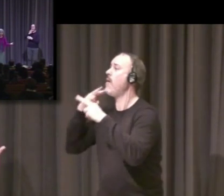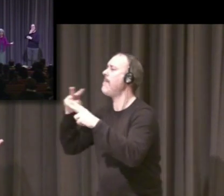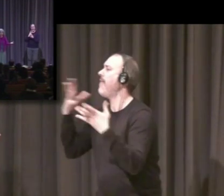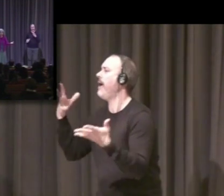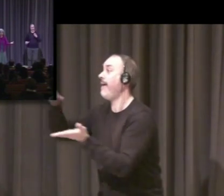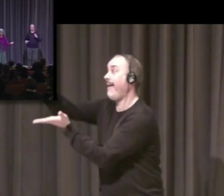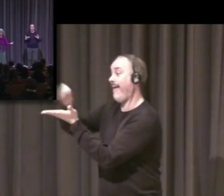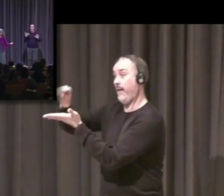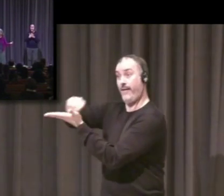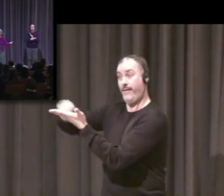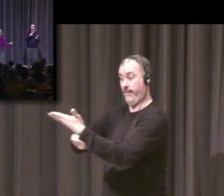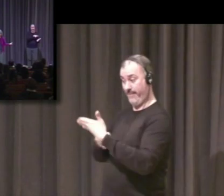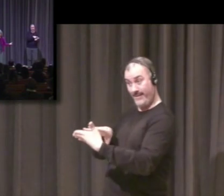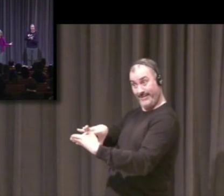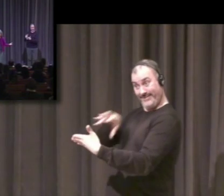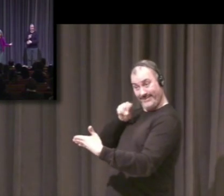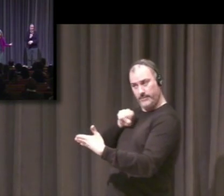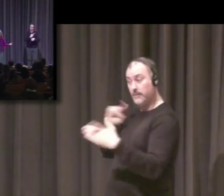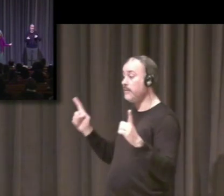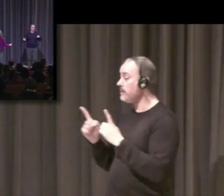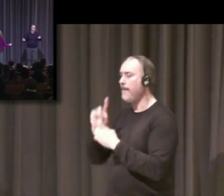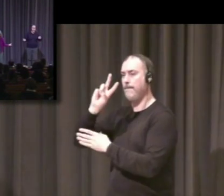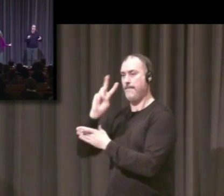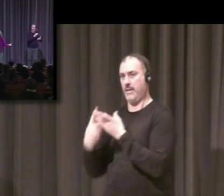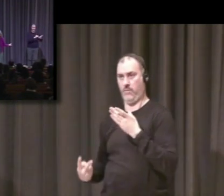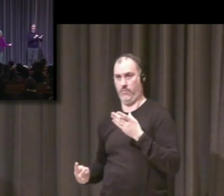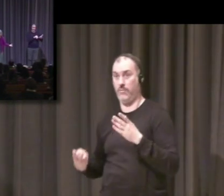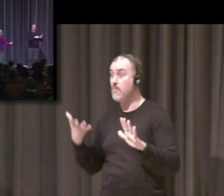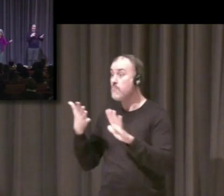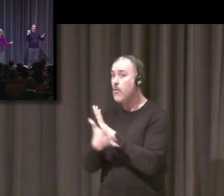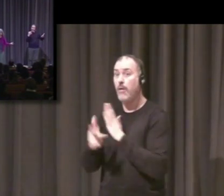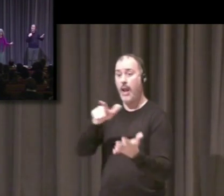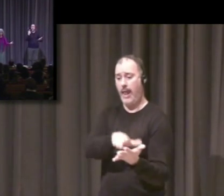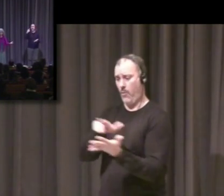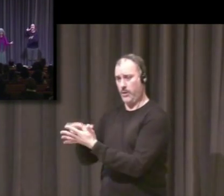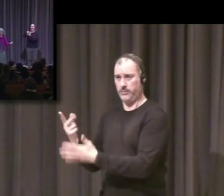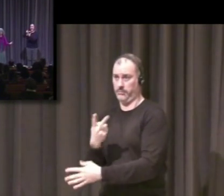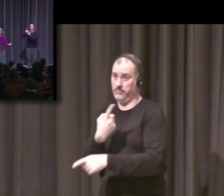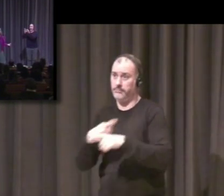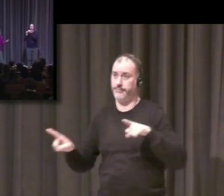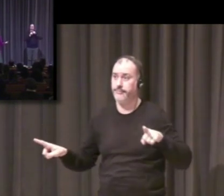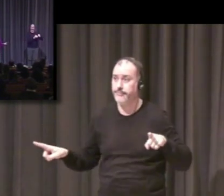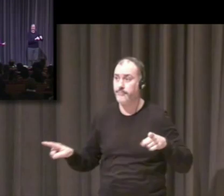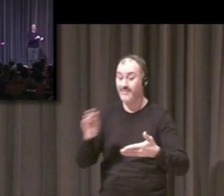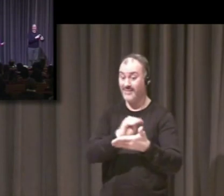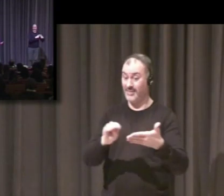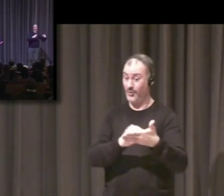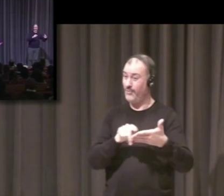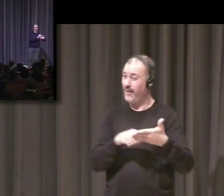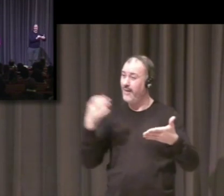The writing is a representation of a different language. So they've got two languages. So they